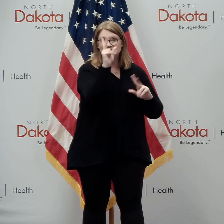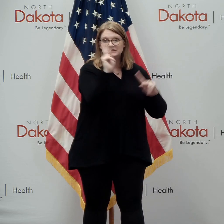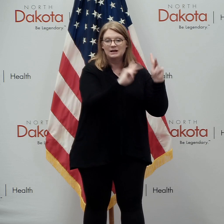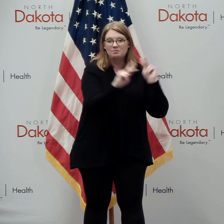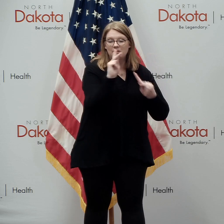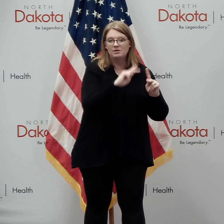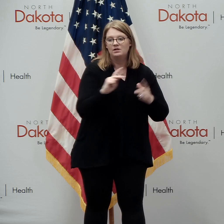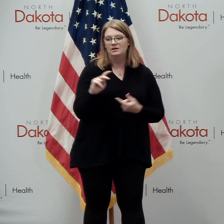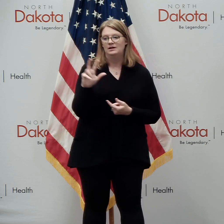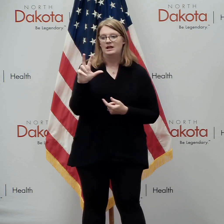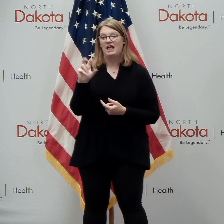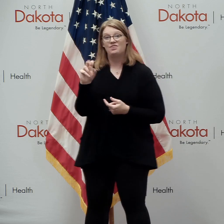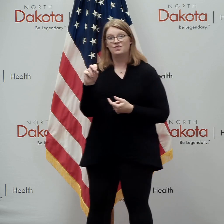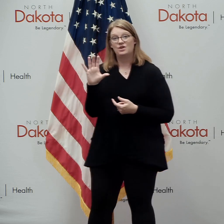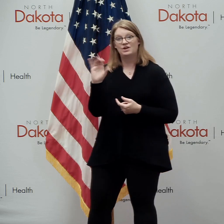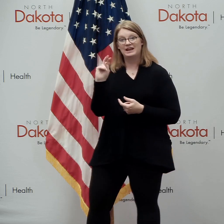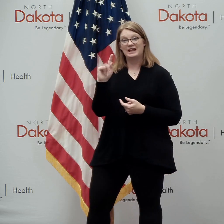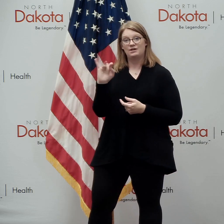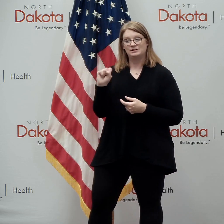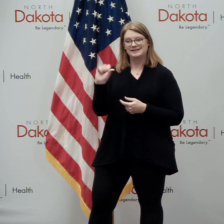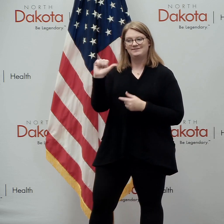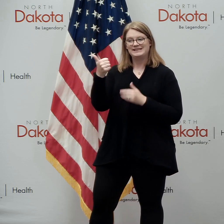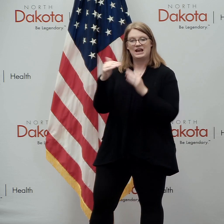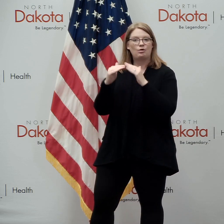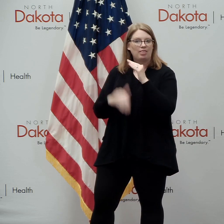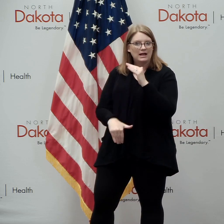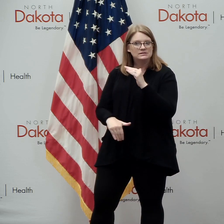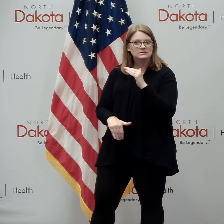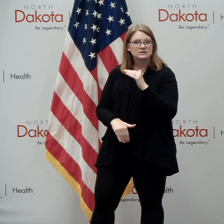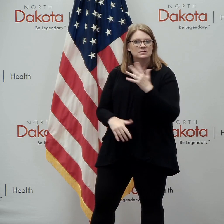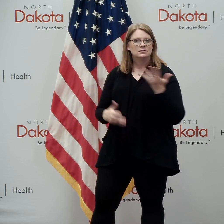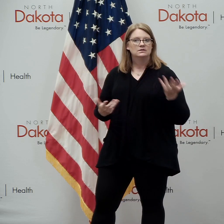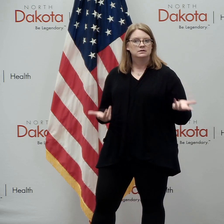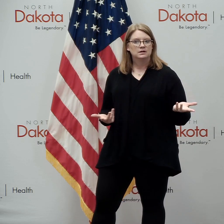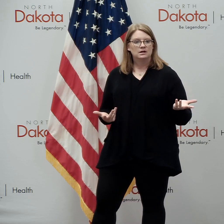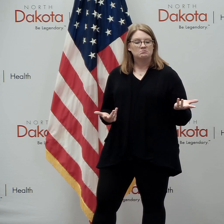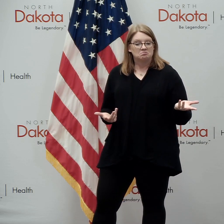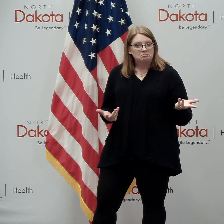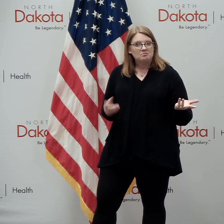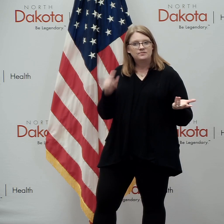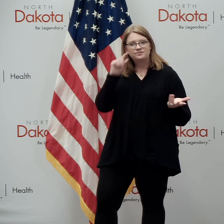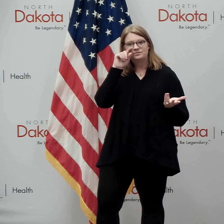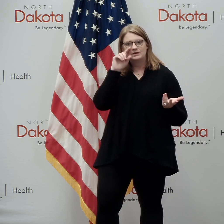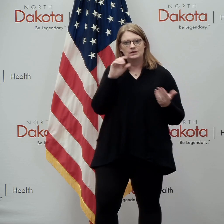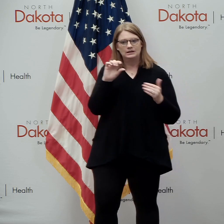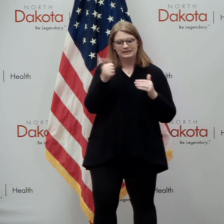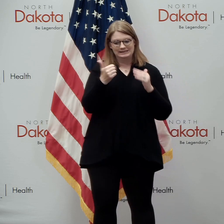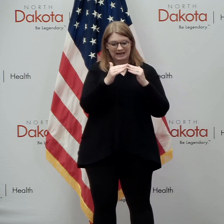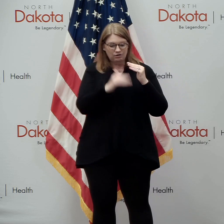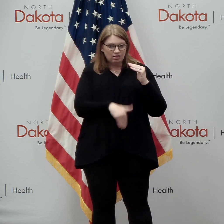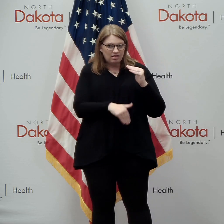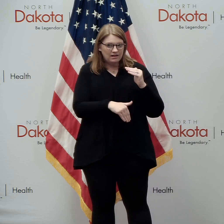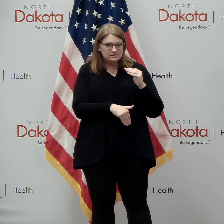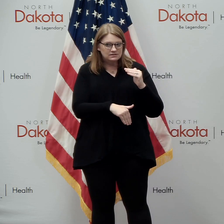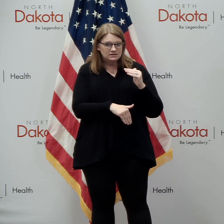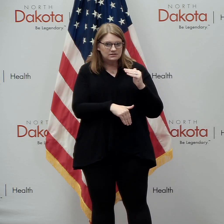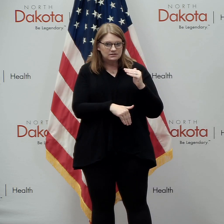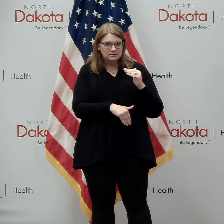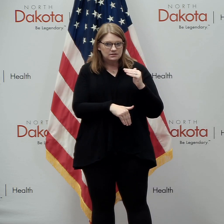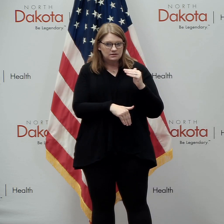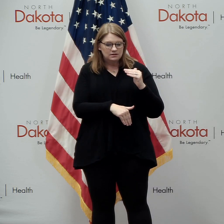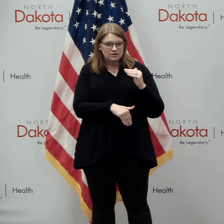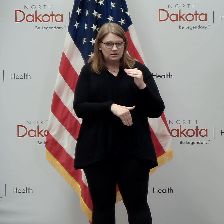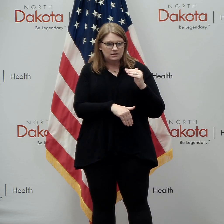almost 30 counties that have 10 or fewer cases. And so if those cases, 10 or fewer, they